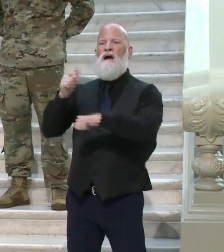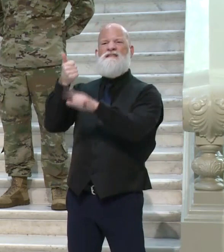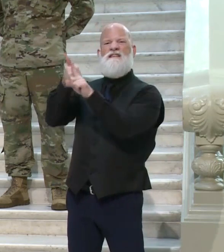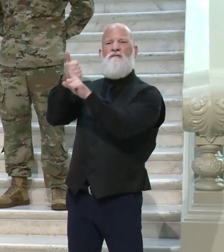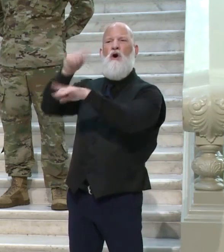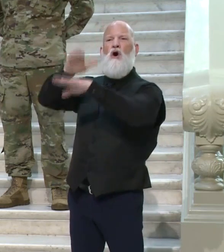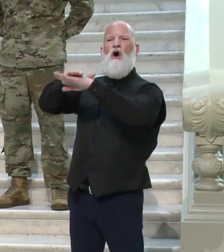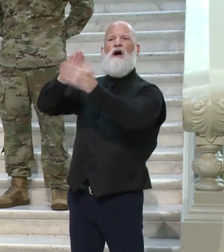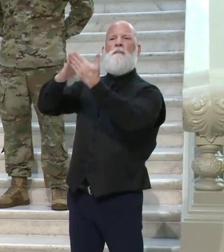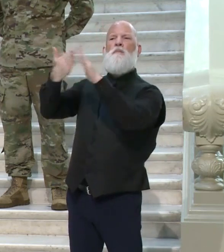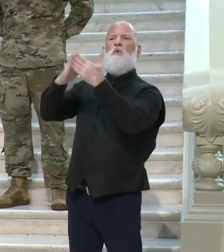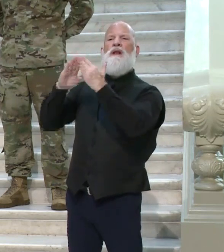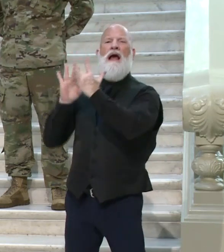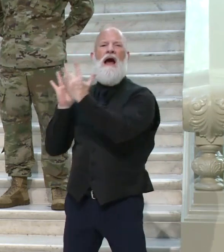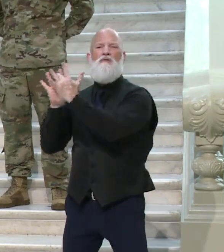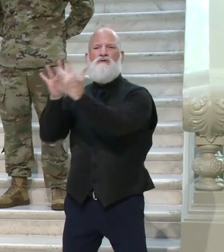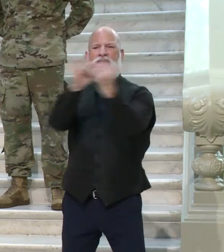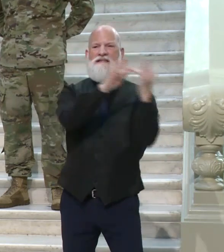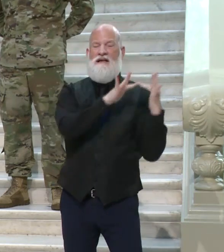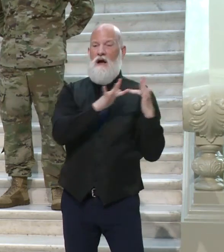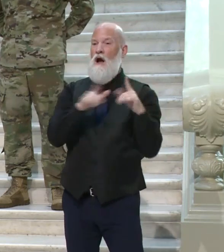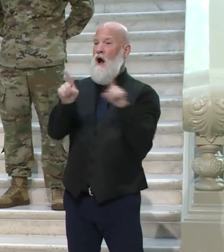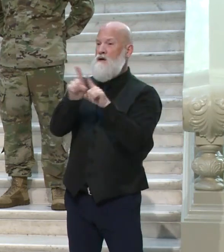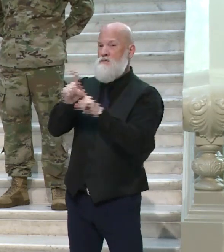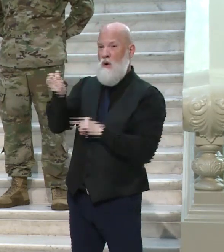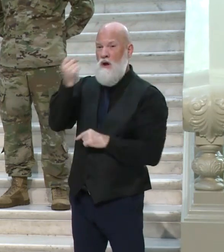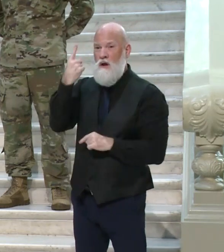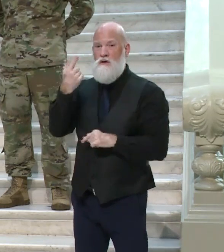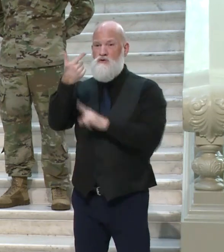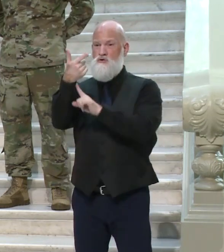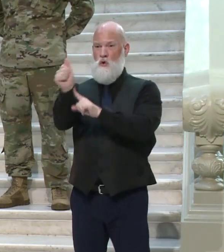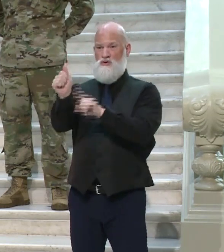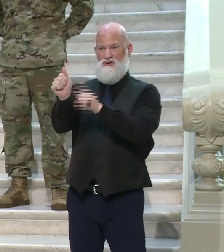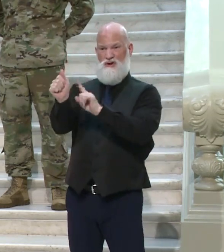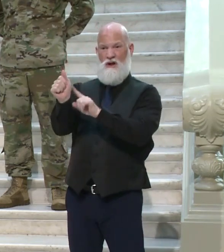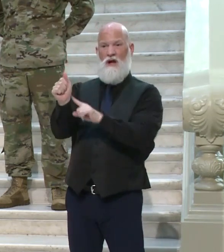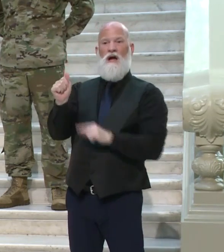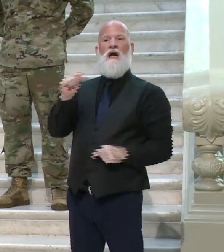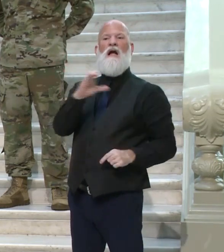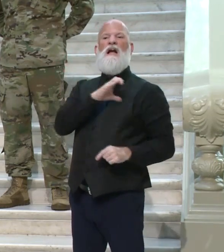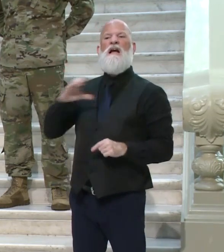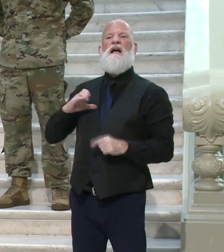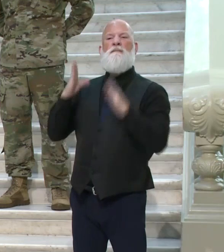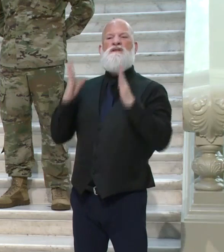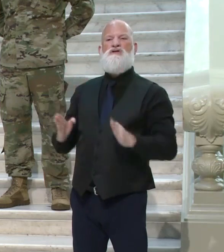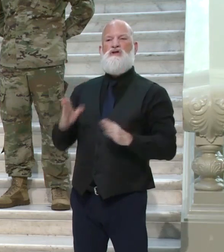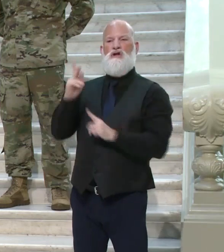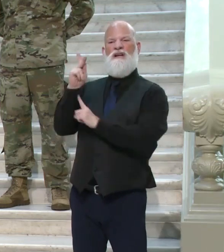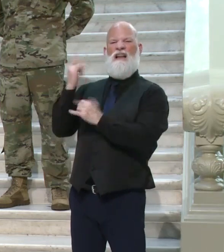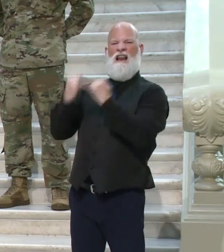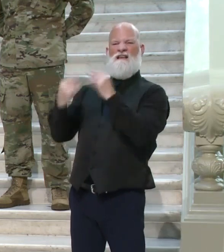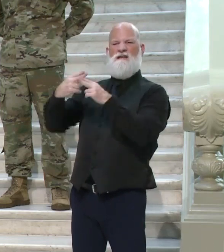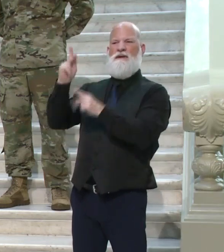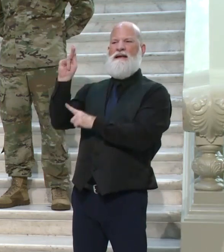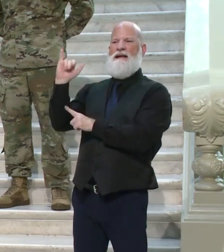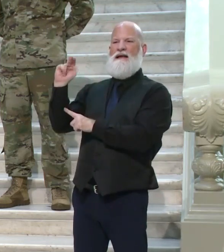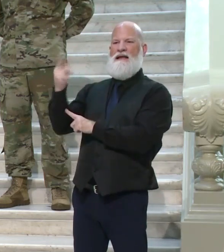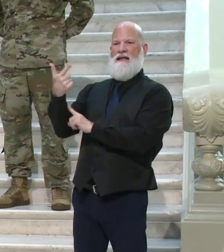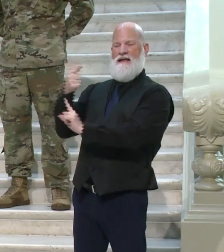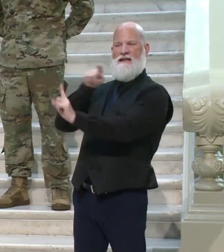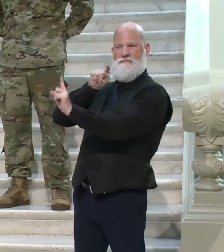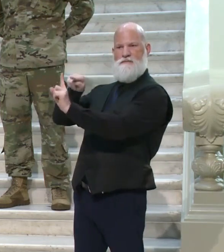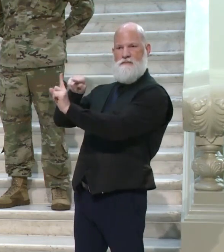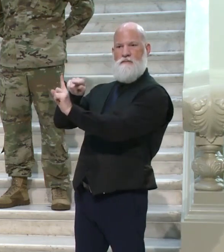Insurance Commissioner John King, we are strengthening efforts to inform Georgia's Latino community about the risks of